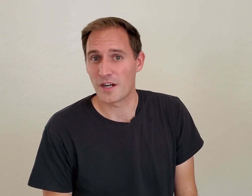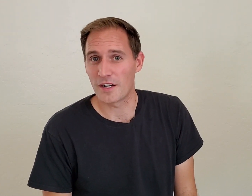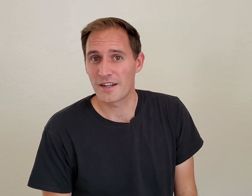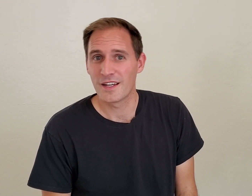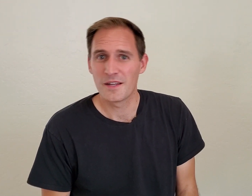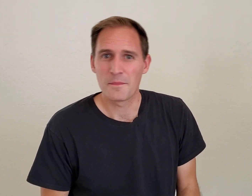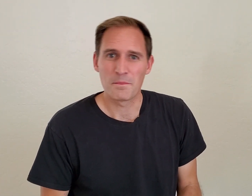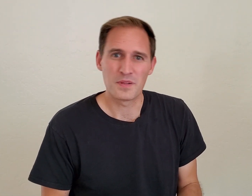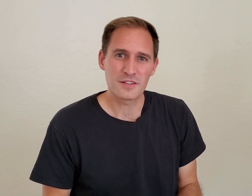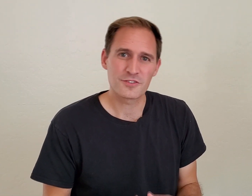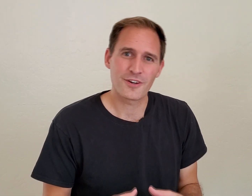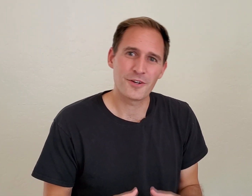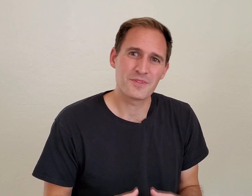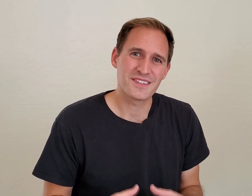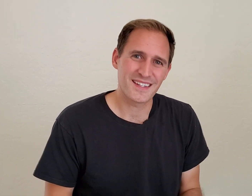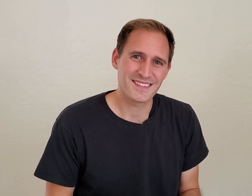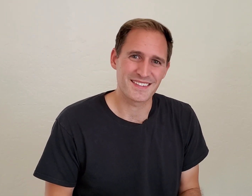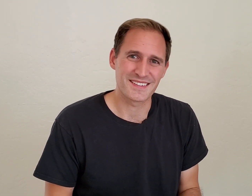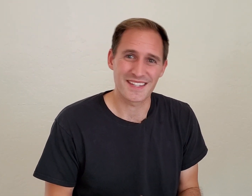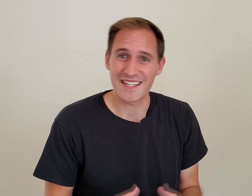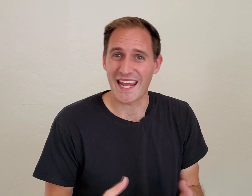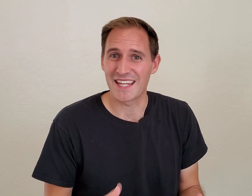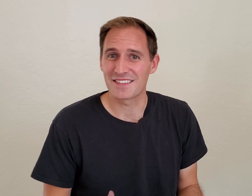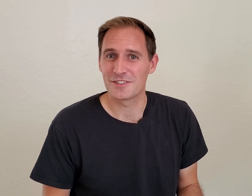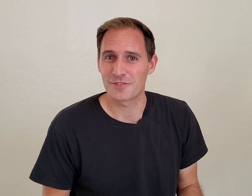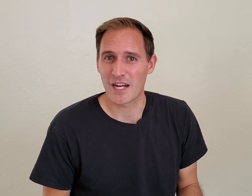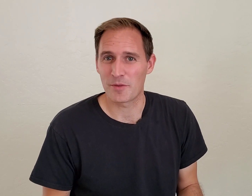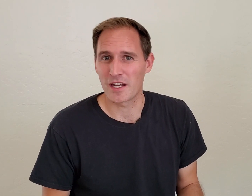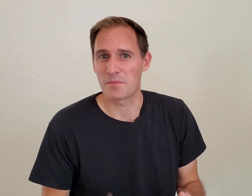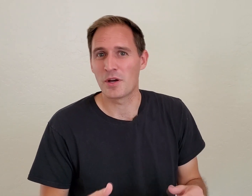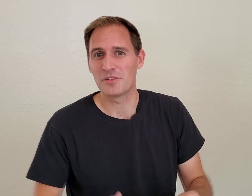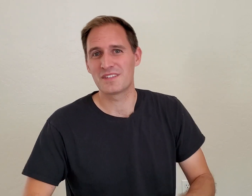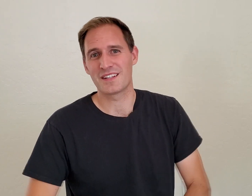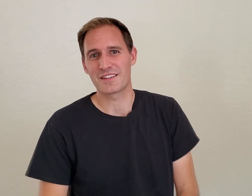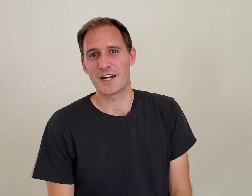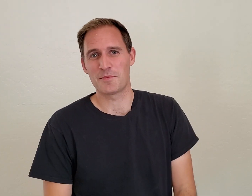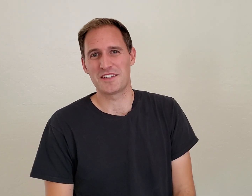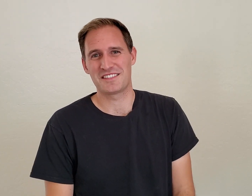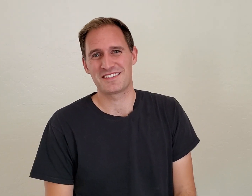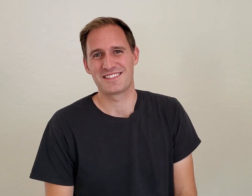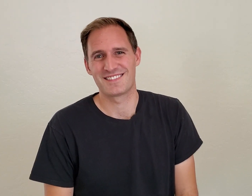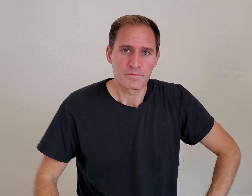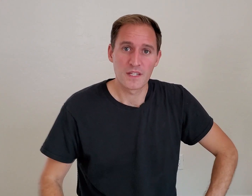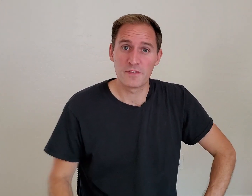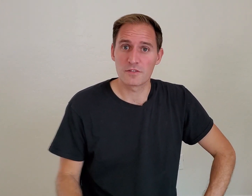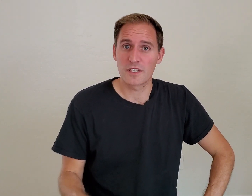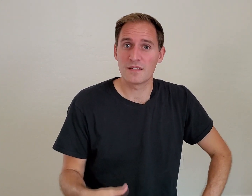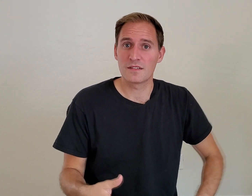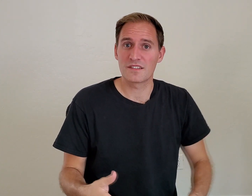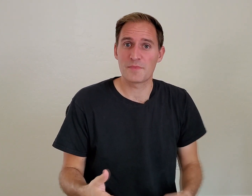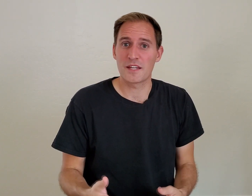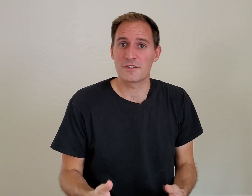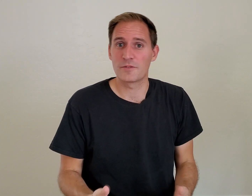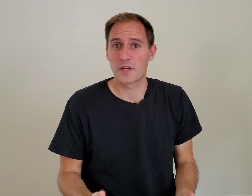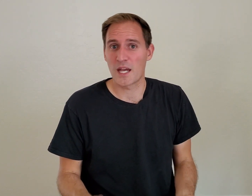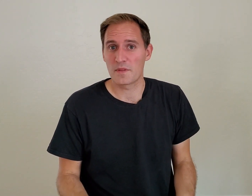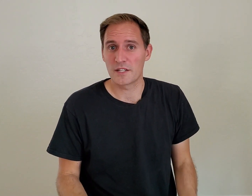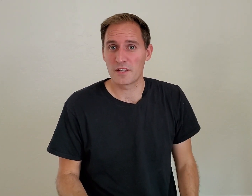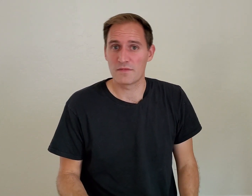far, build your own sentence in ASL grammar and post it in the comments. If you're looking to expand your vocabulary even